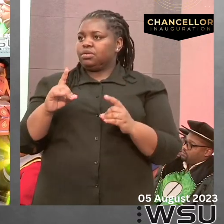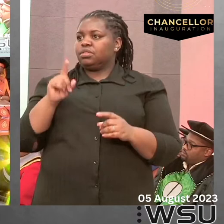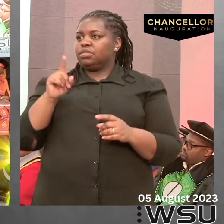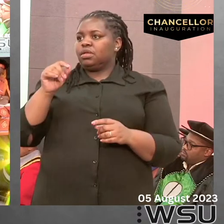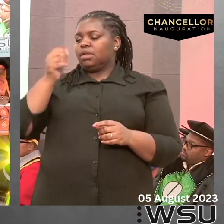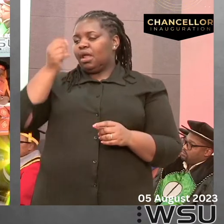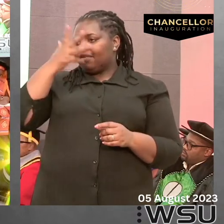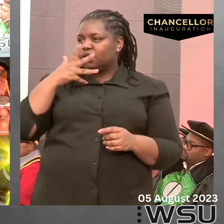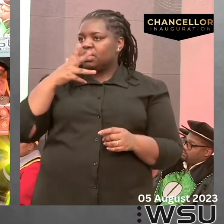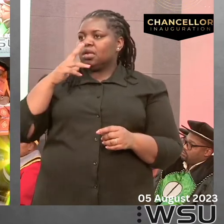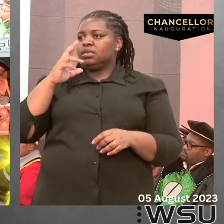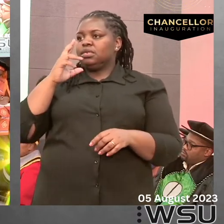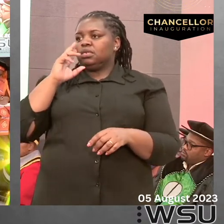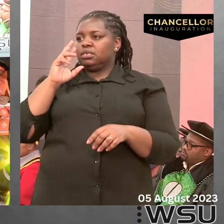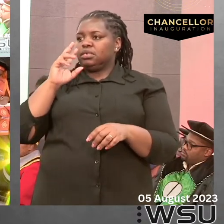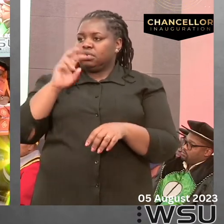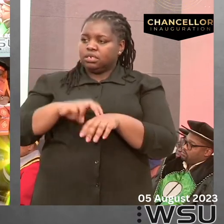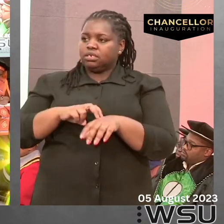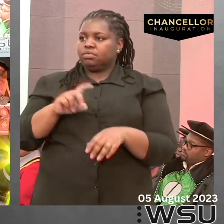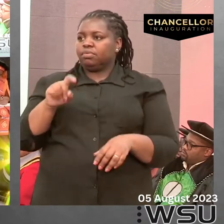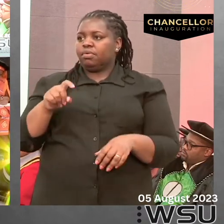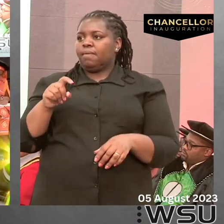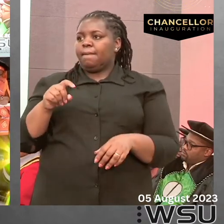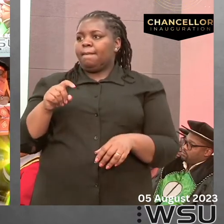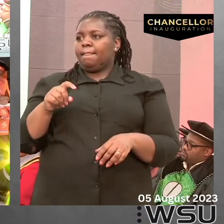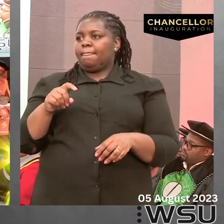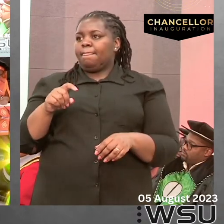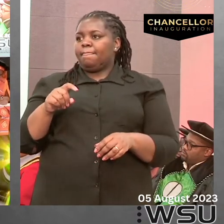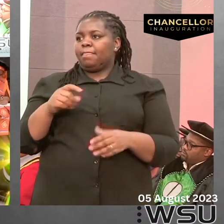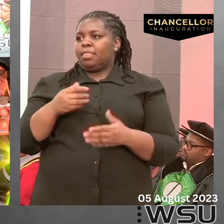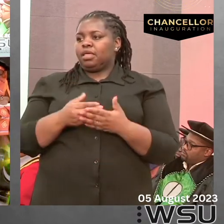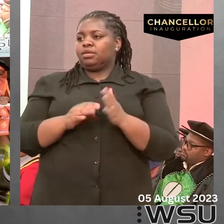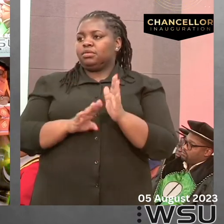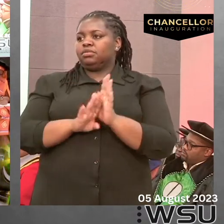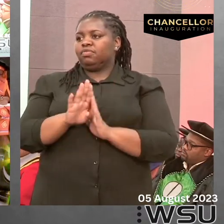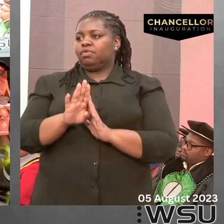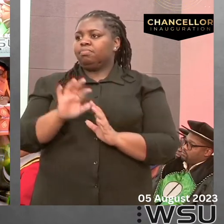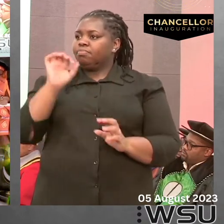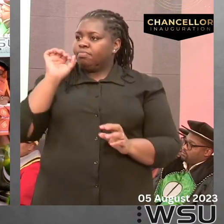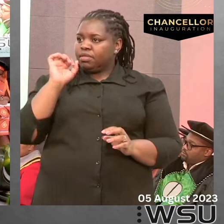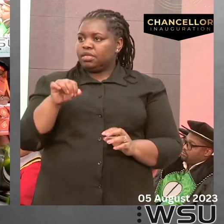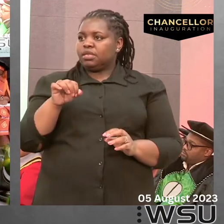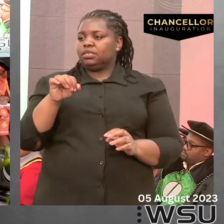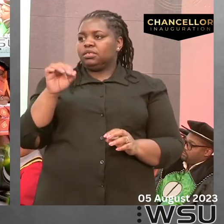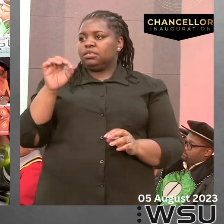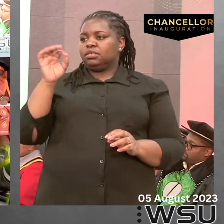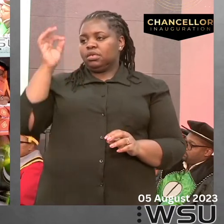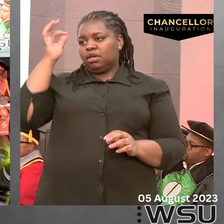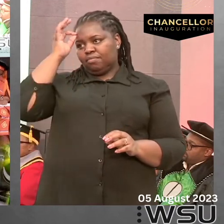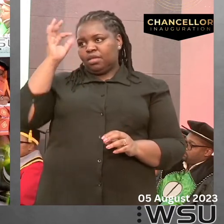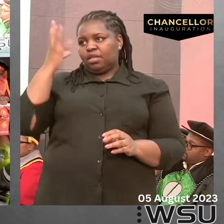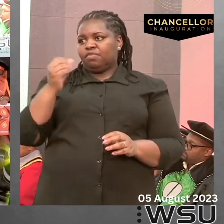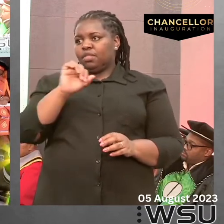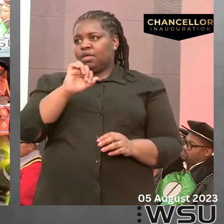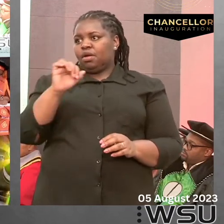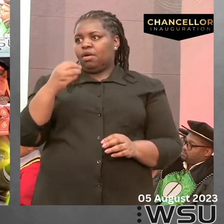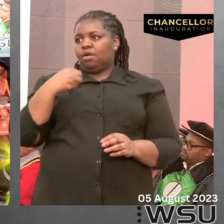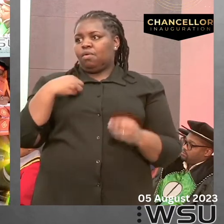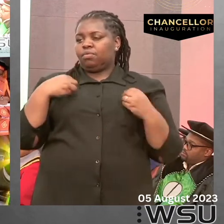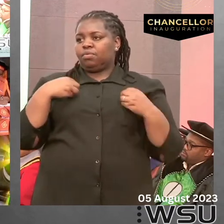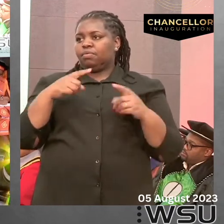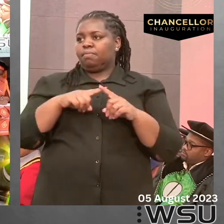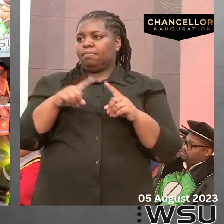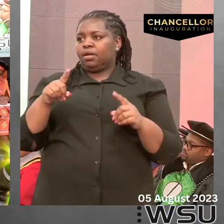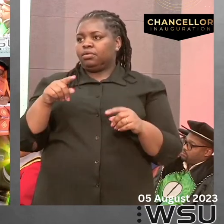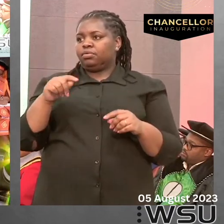Africans deserve and show what they are capable of. Yes, the government had their own objectives, but through